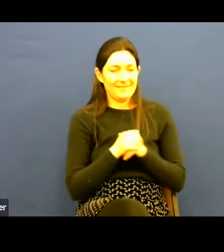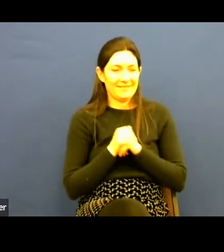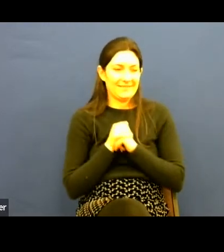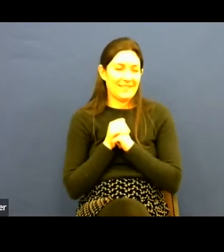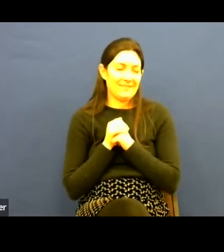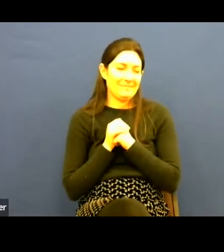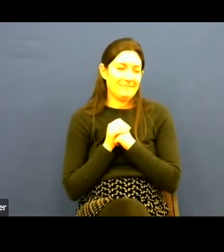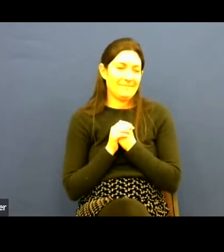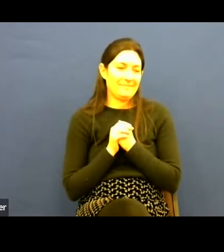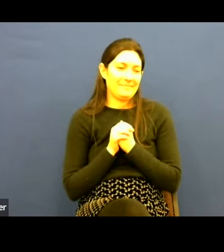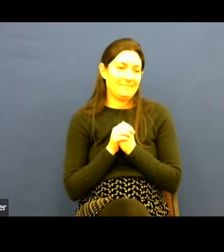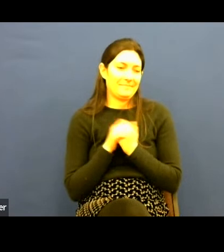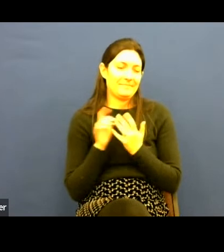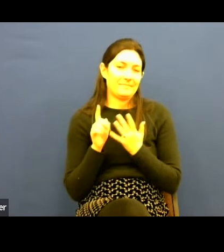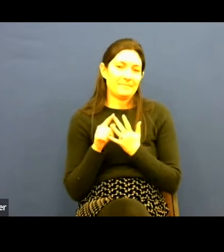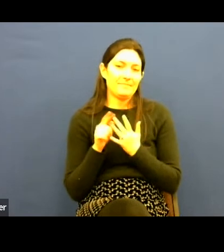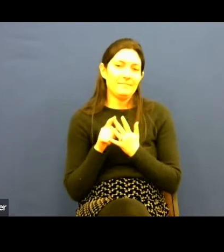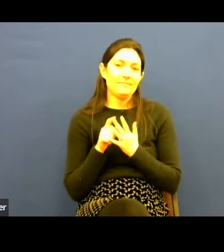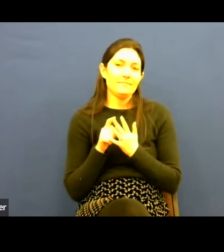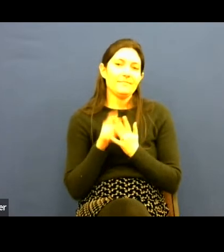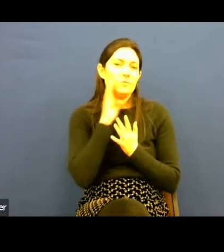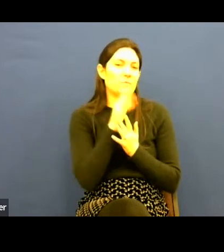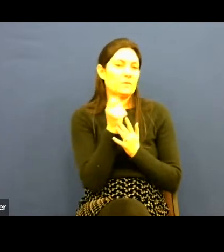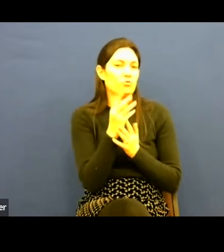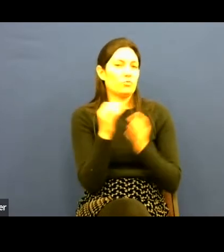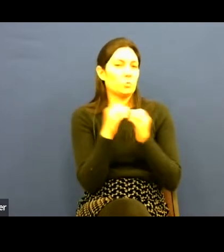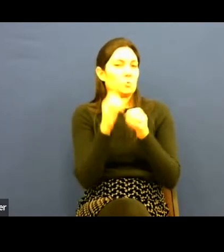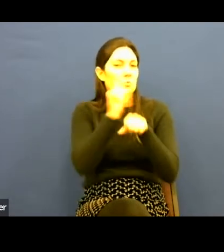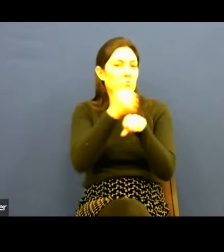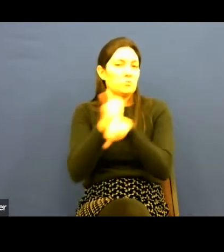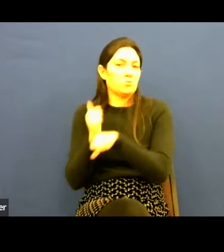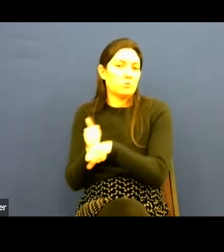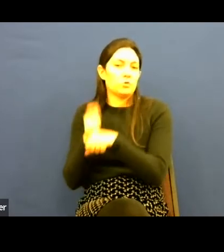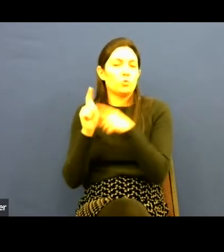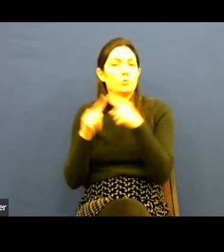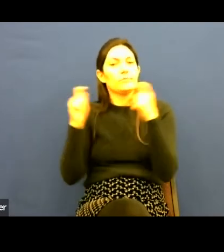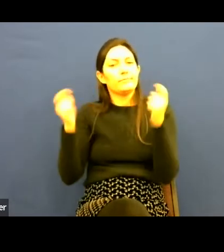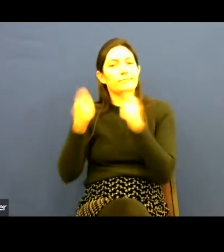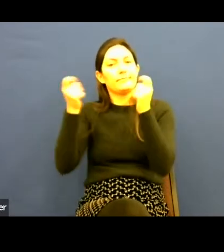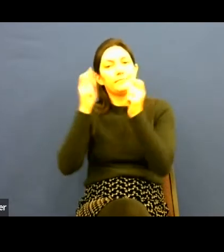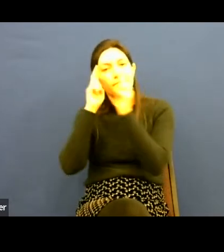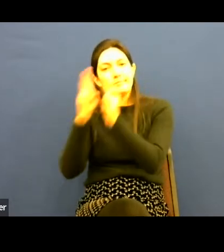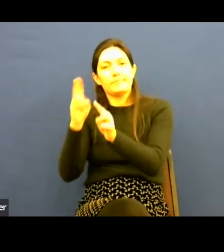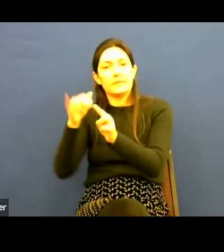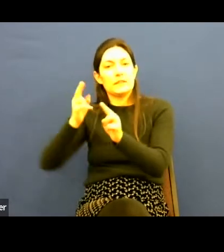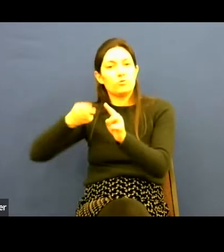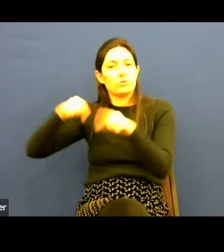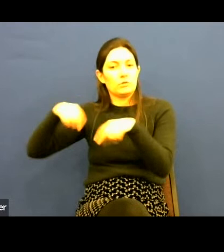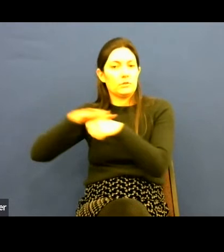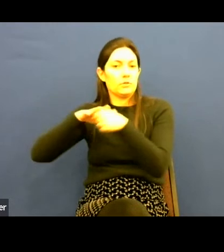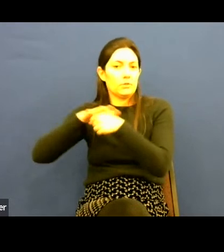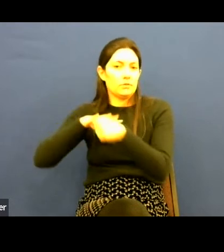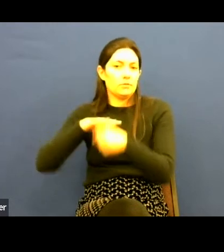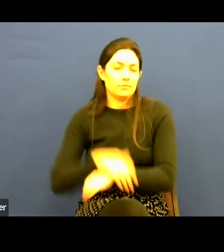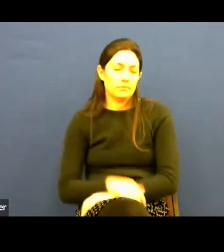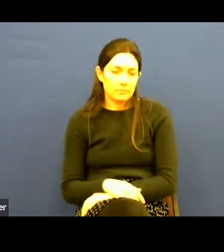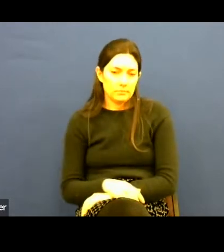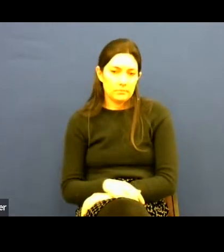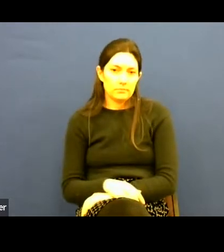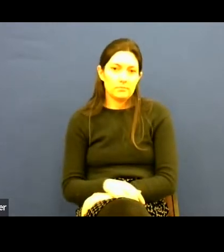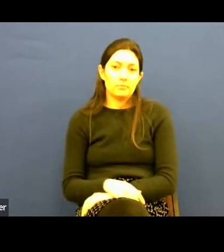things, again, celebrating the history of the area. And basically what they've